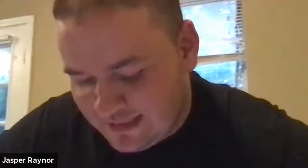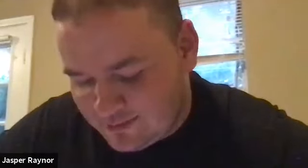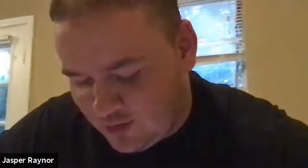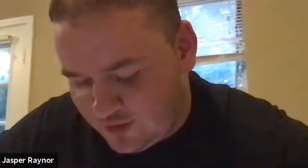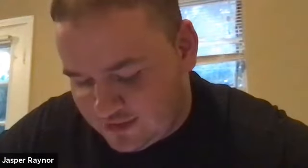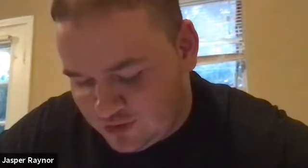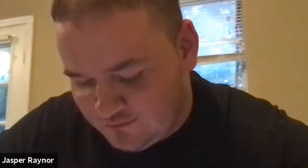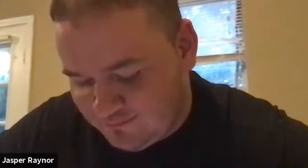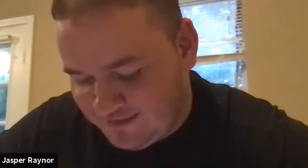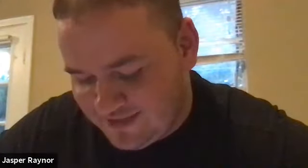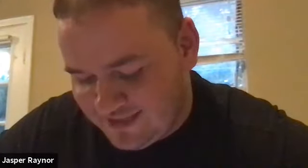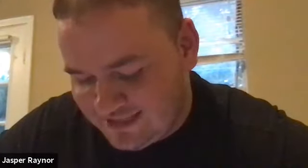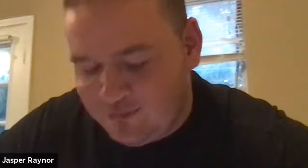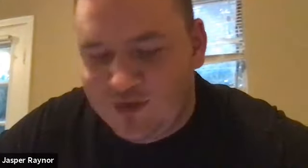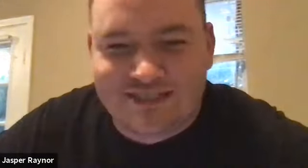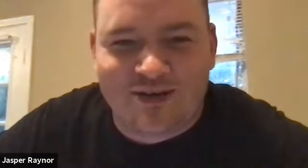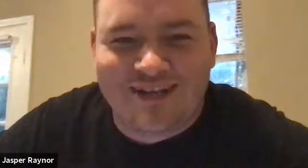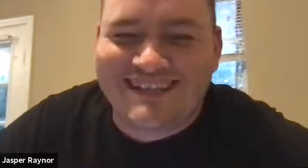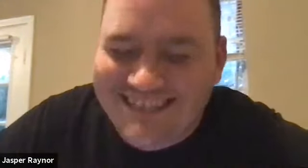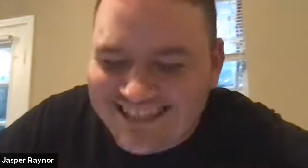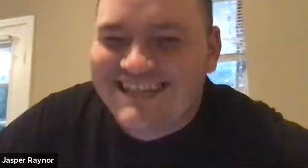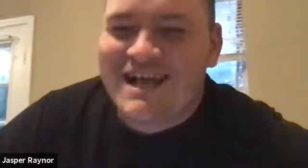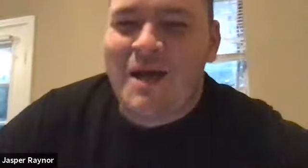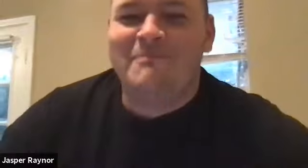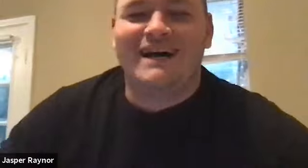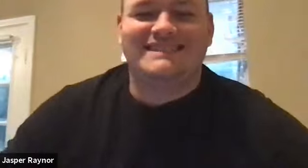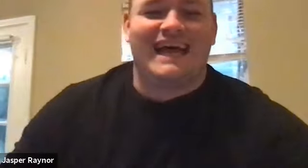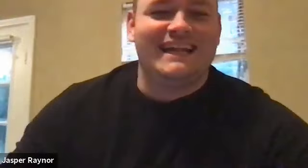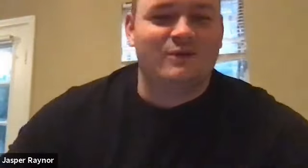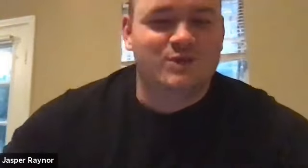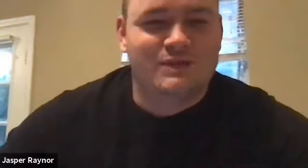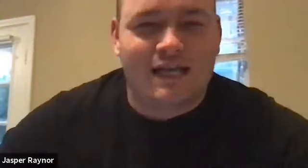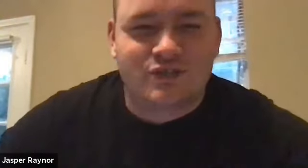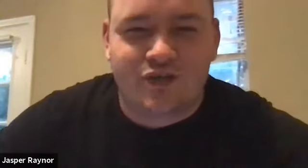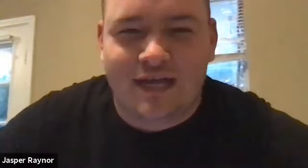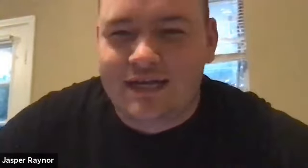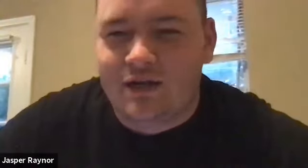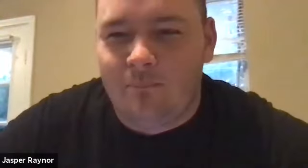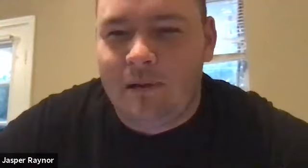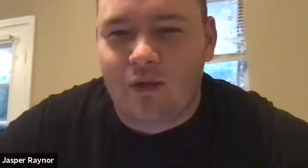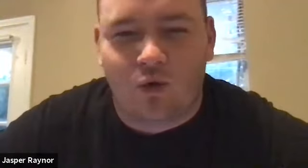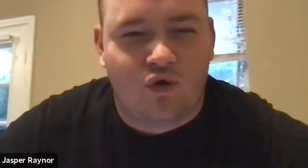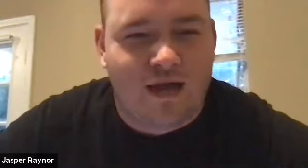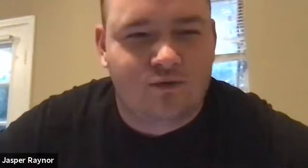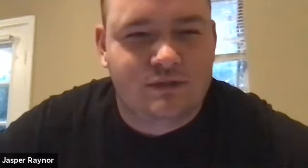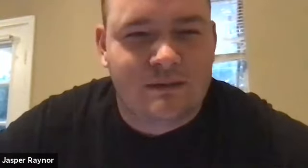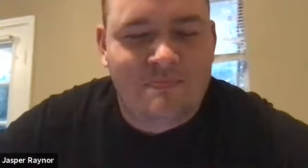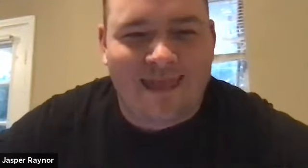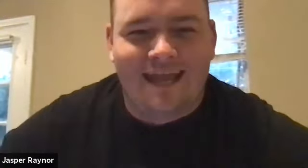I'm sorry, it shouldn't, but if it does, I'm really sorry. But sign language was actually created on biblical grounds,